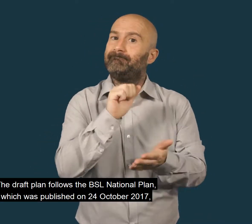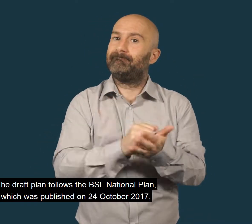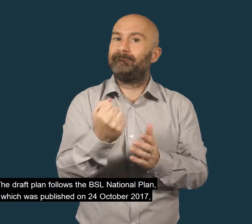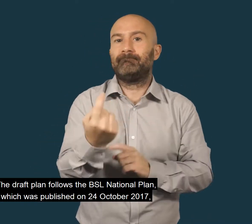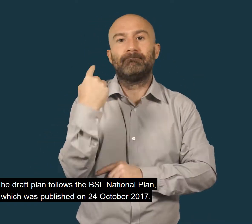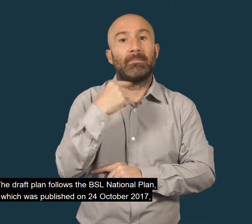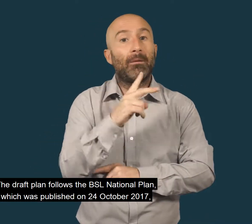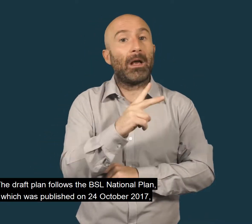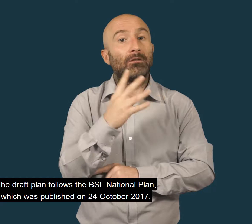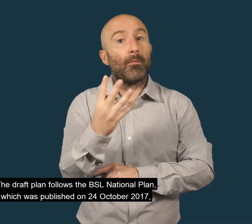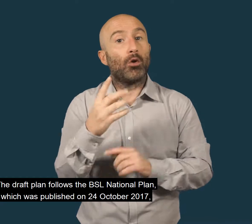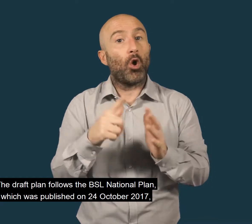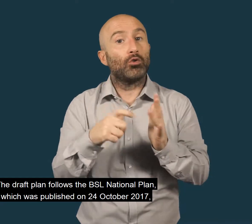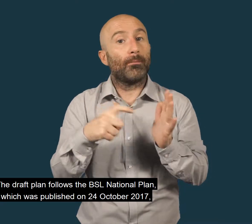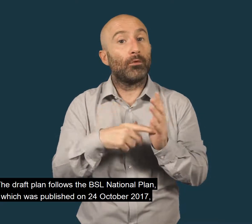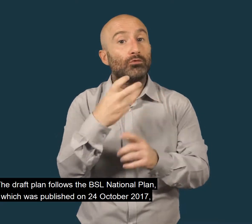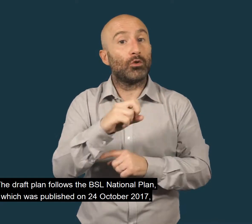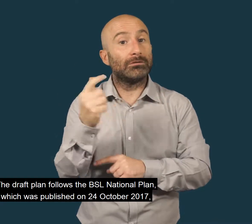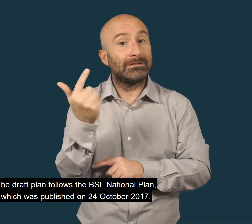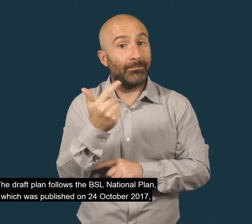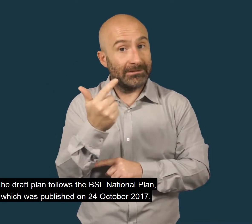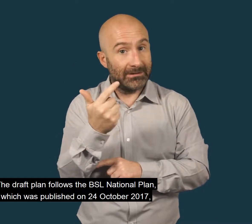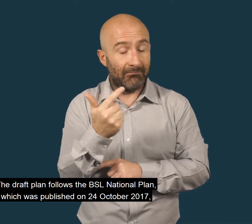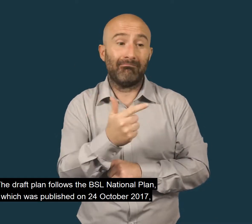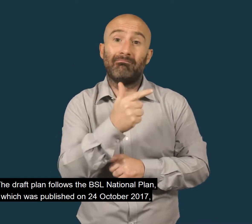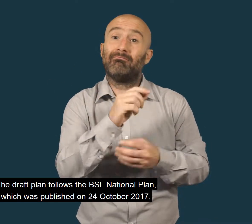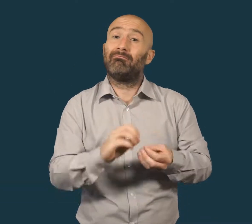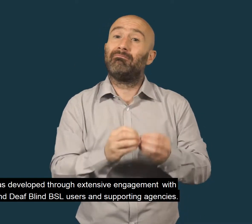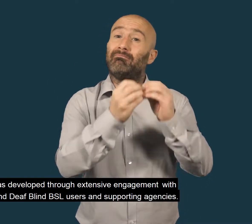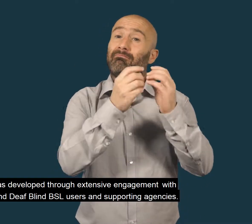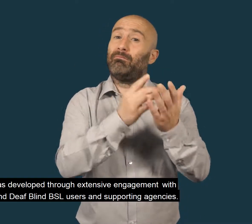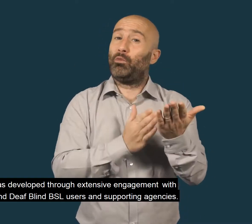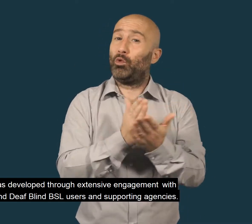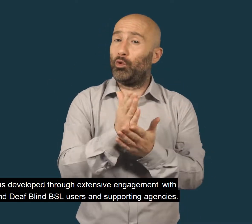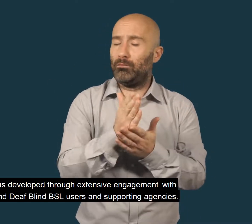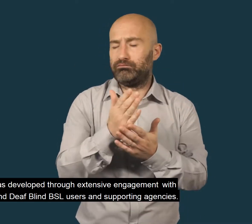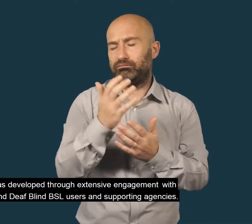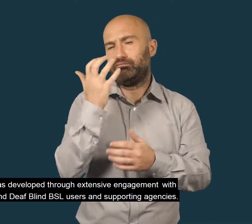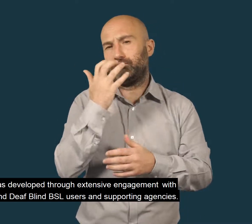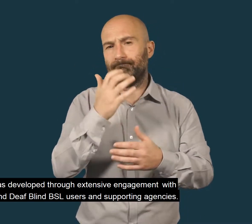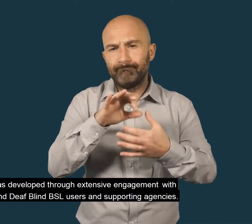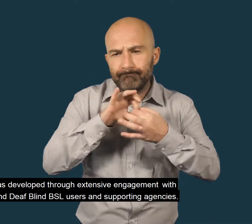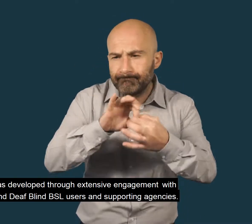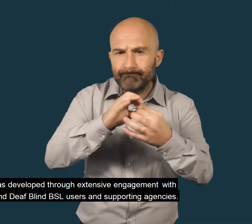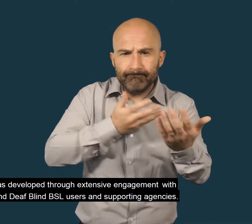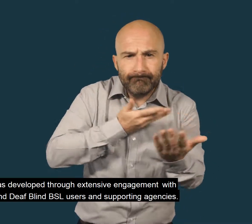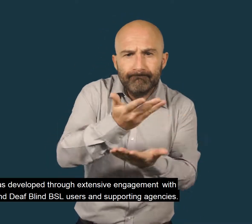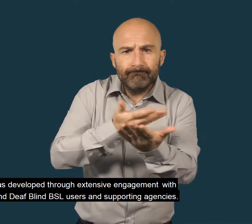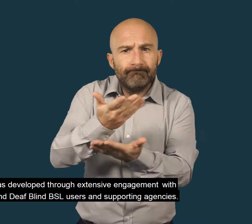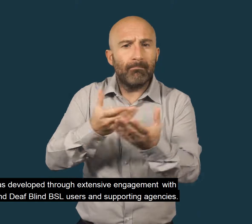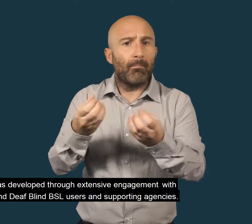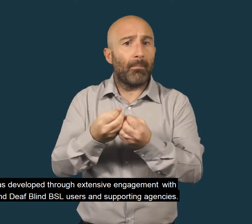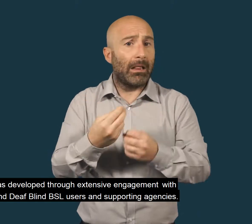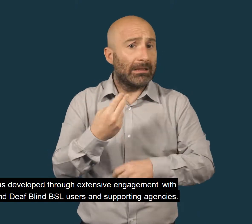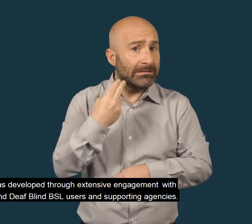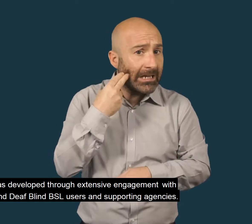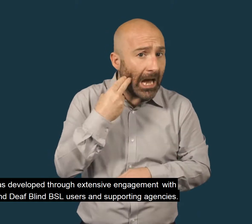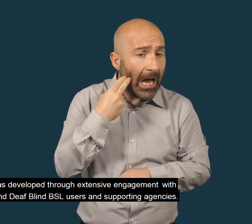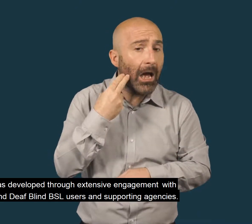2017 and was developed through extensive engagement with deaf and deafblind BSL users